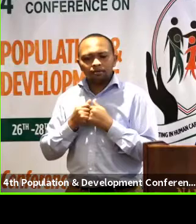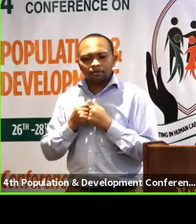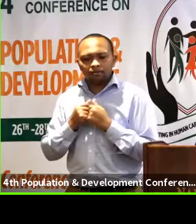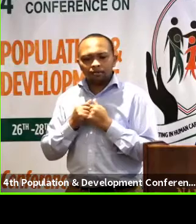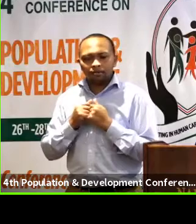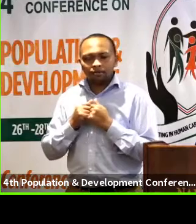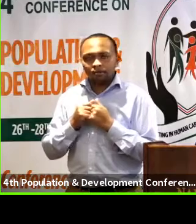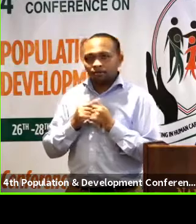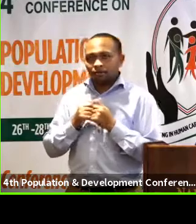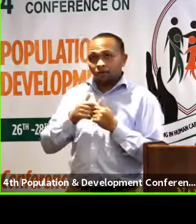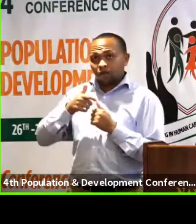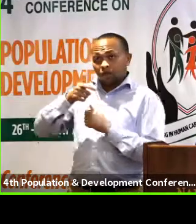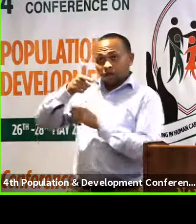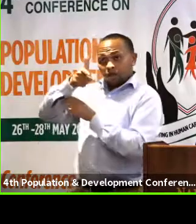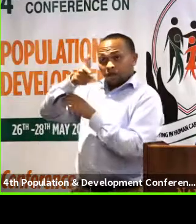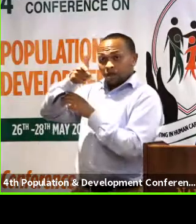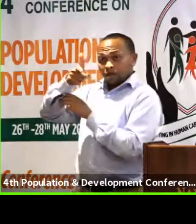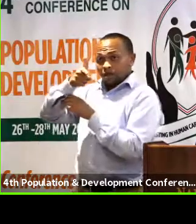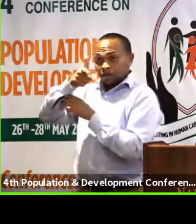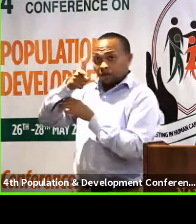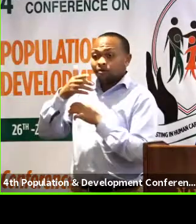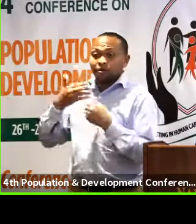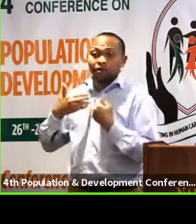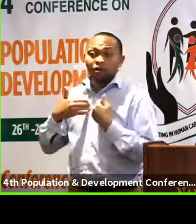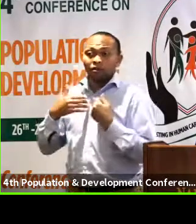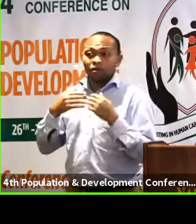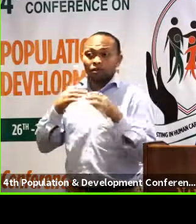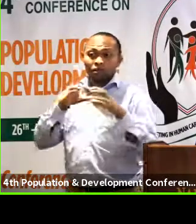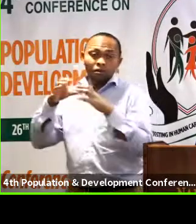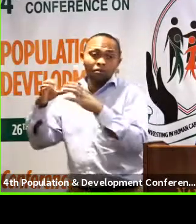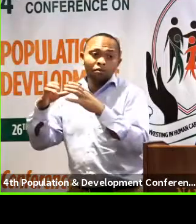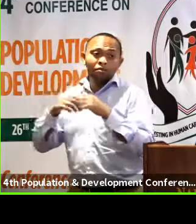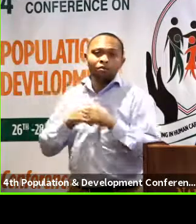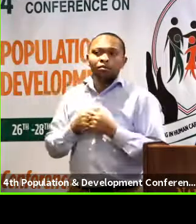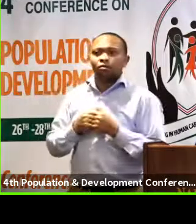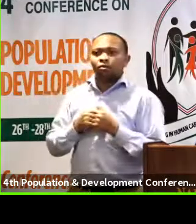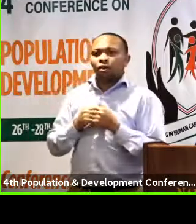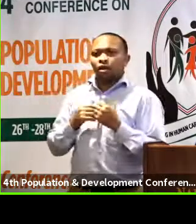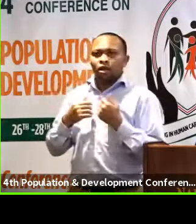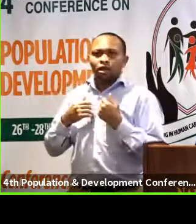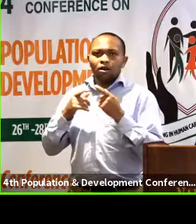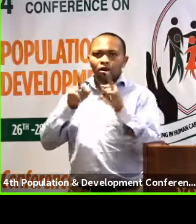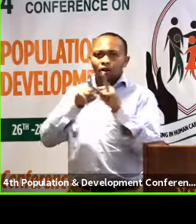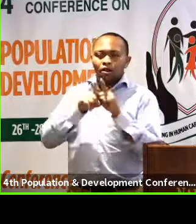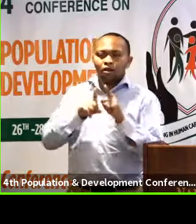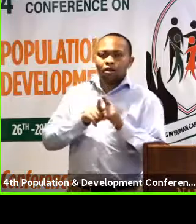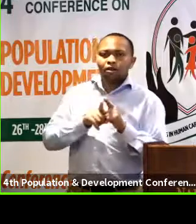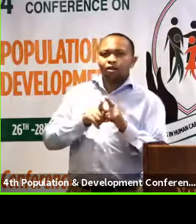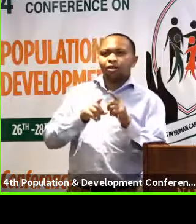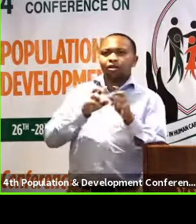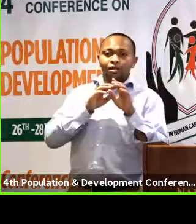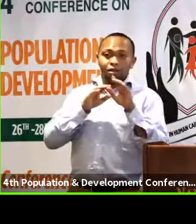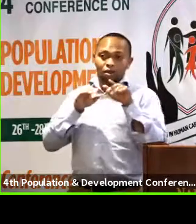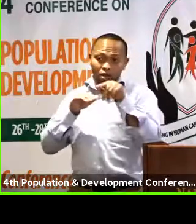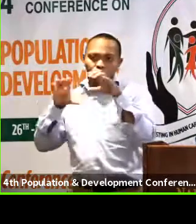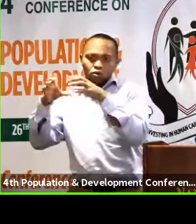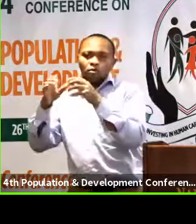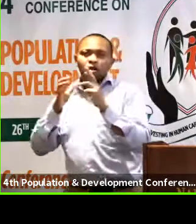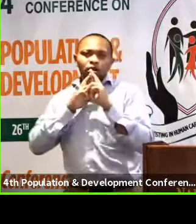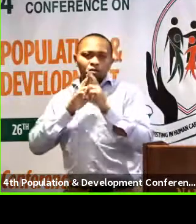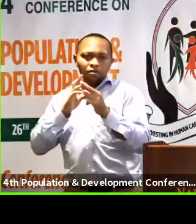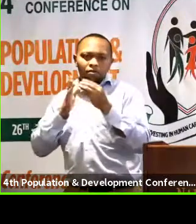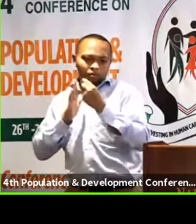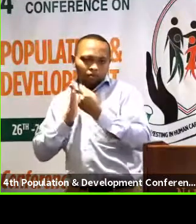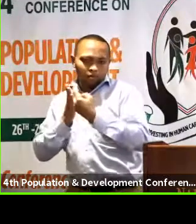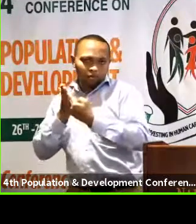We were recording these sessions. So, and there are rapporteurs who are also going to write a report on this.